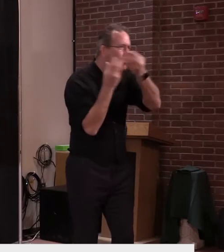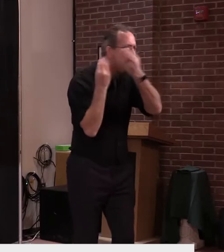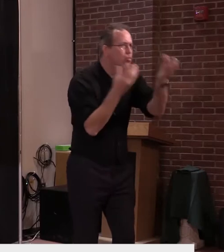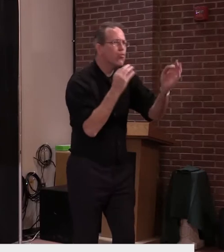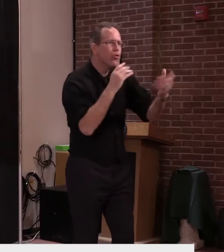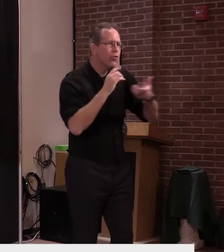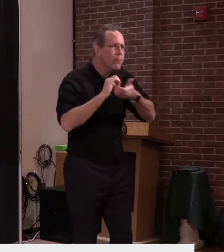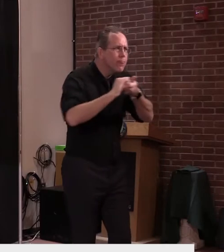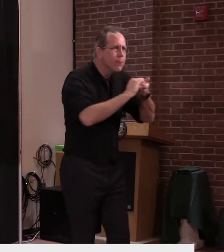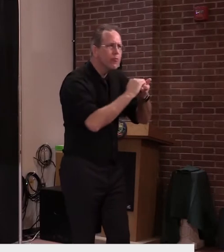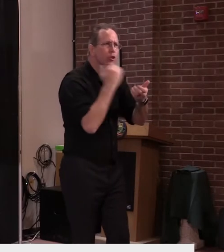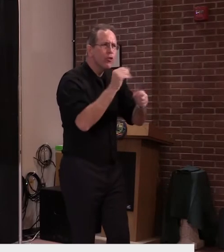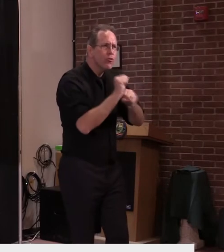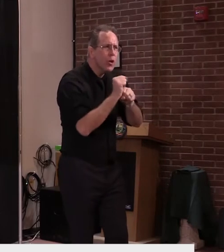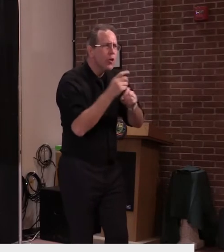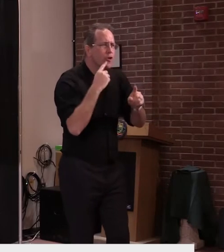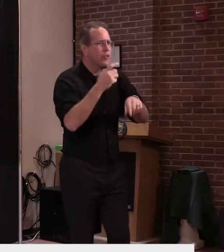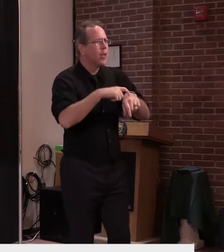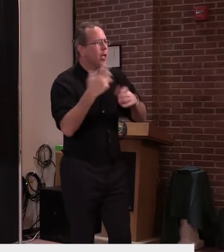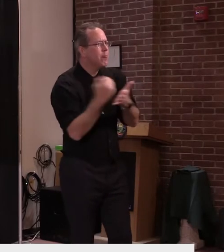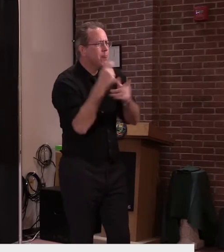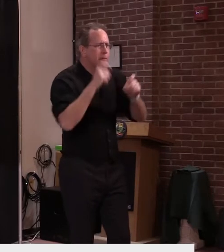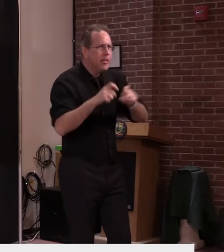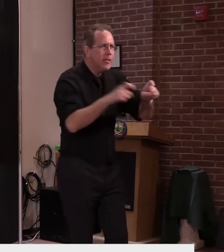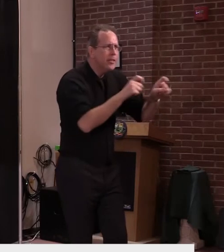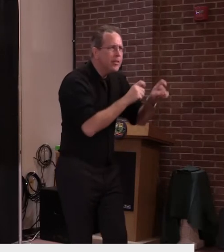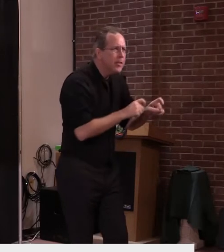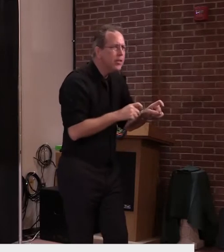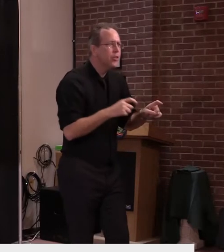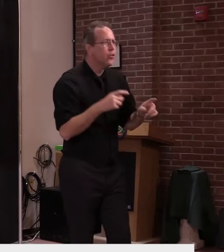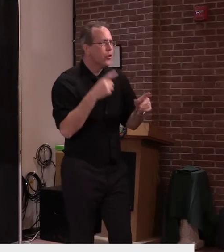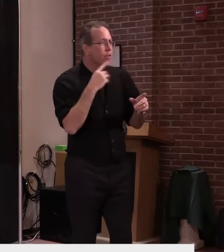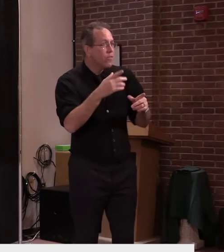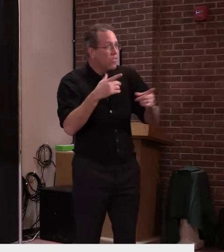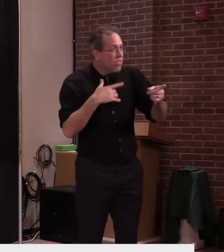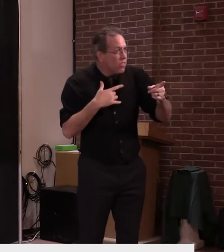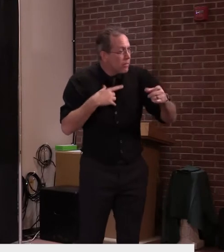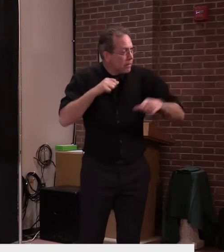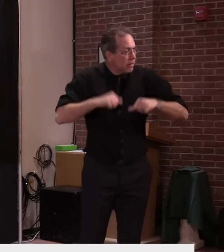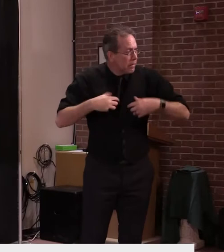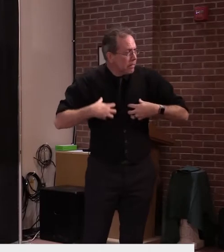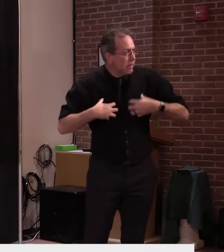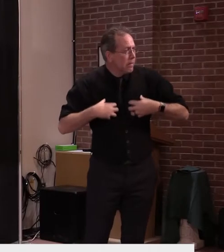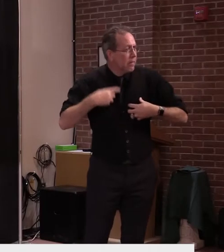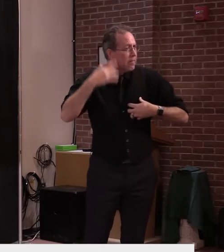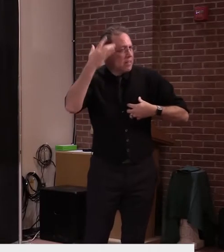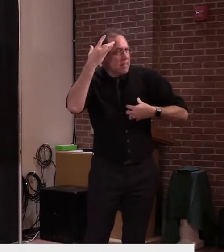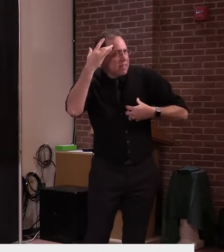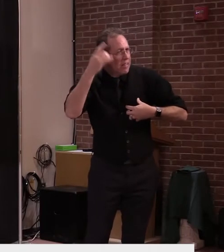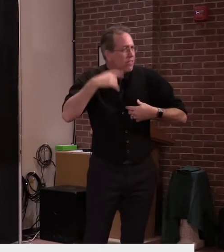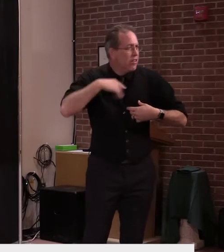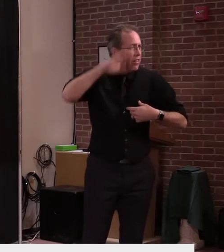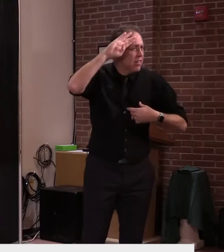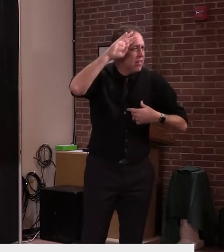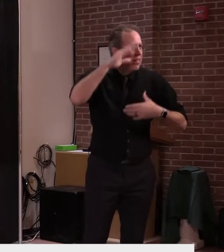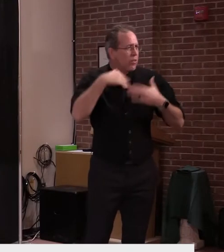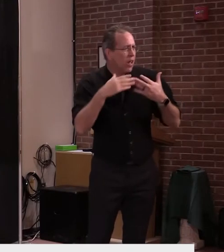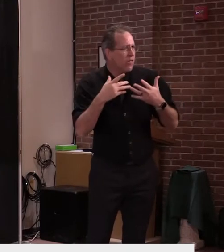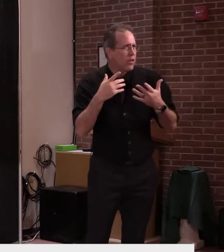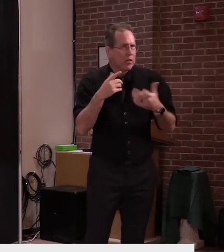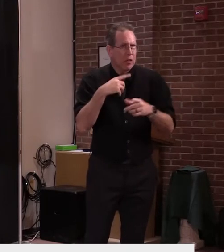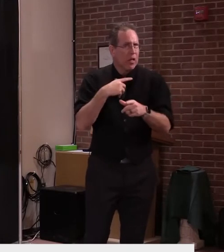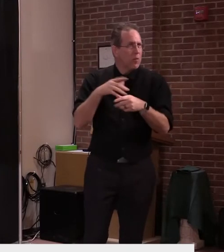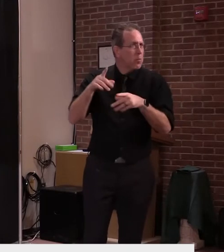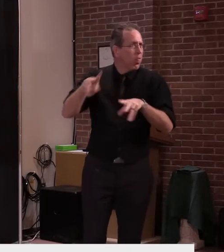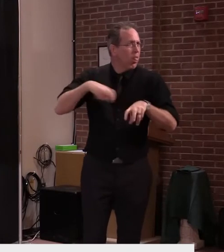environment. Please get a test if you're symptomatic, you're a close contact, you tested positive and are in